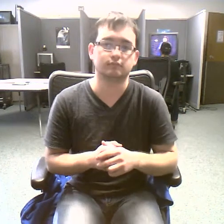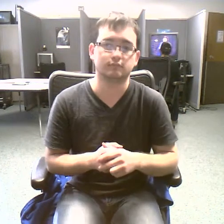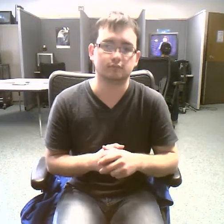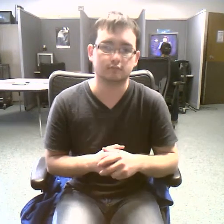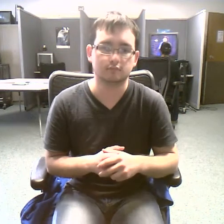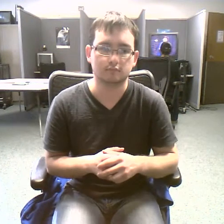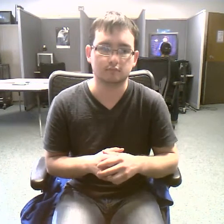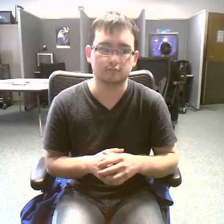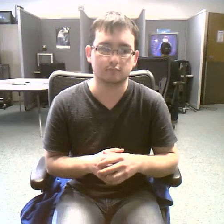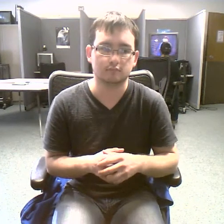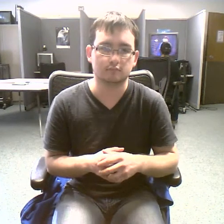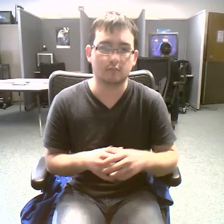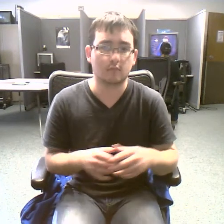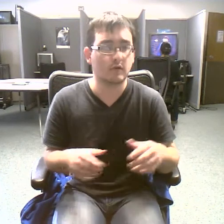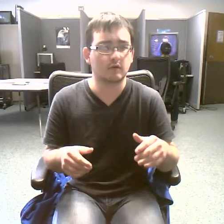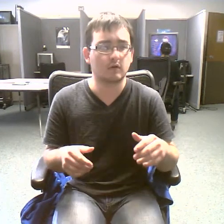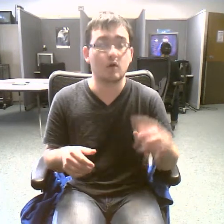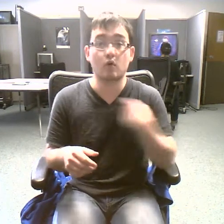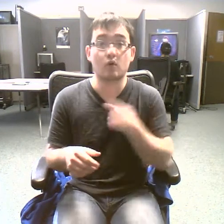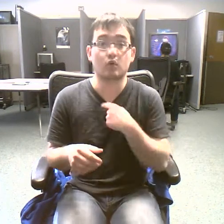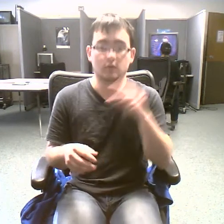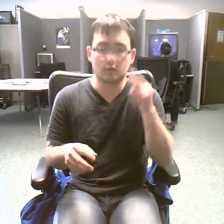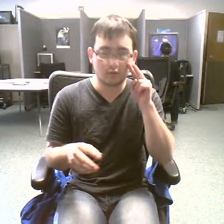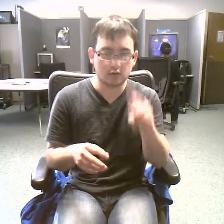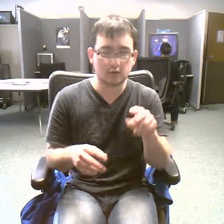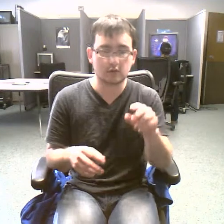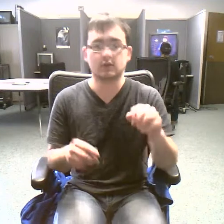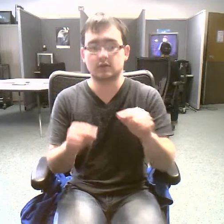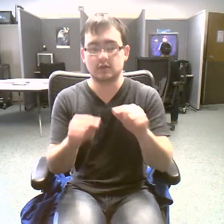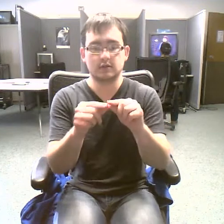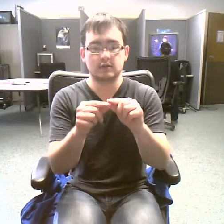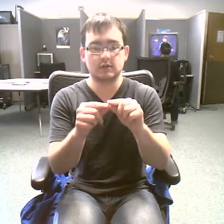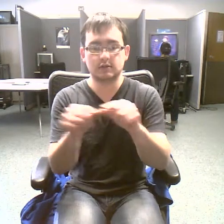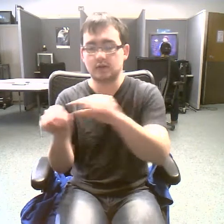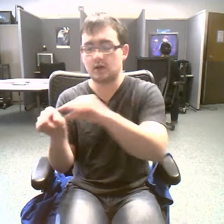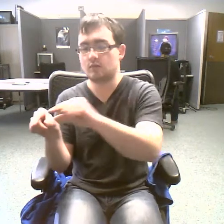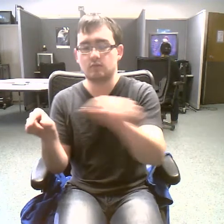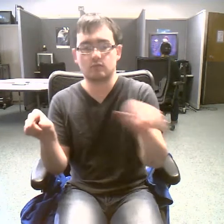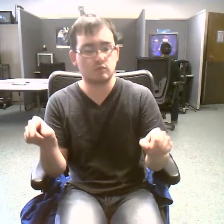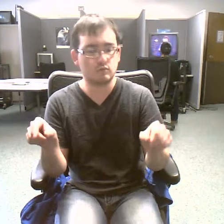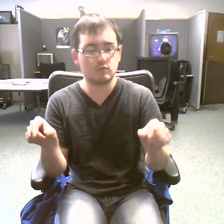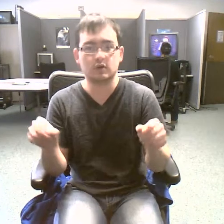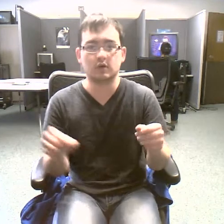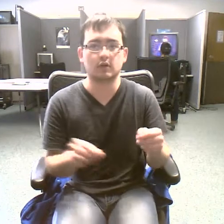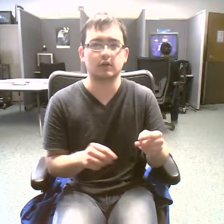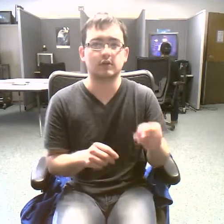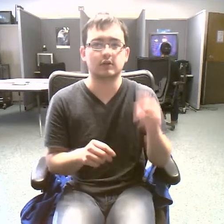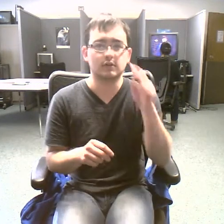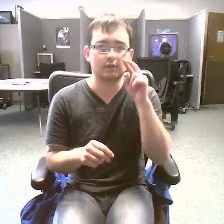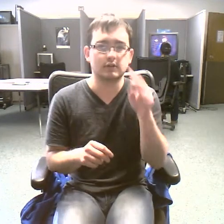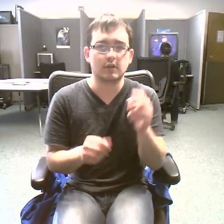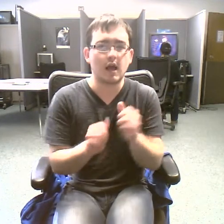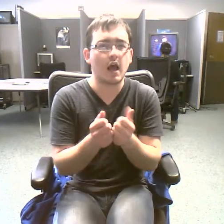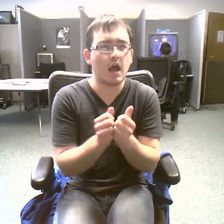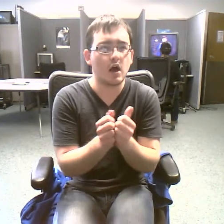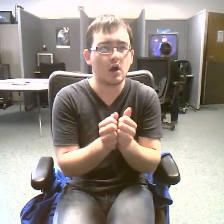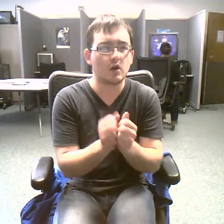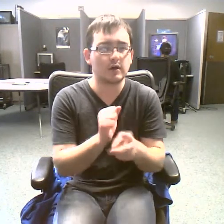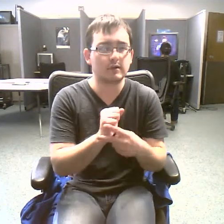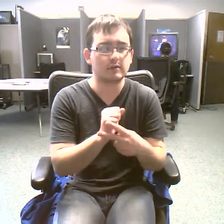Let's look at the cell membrane and see how that membrane keeps all the pieces inside. When you think about a membrane, imagine